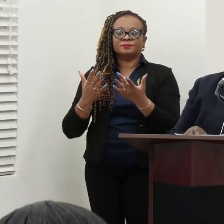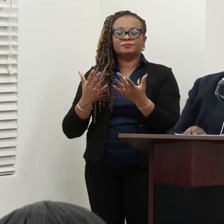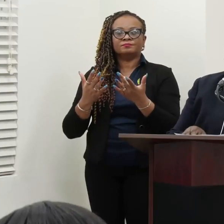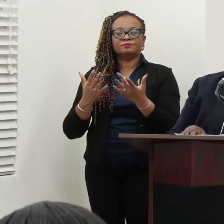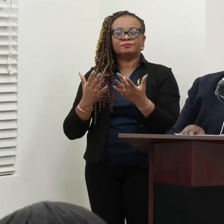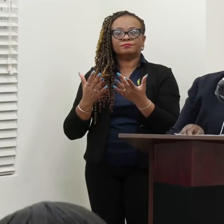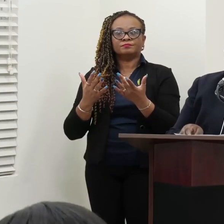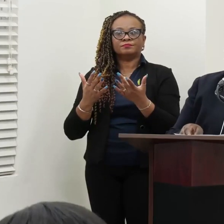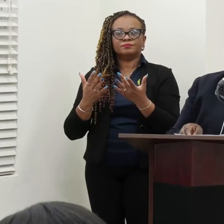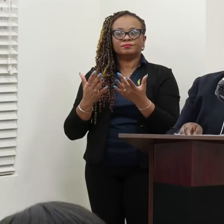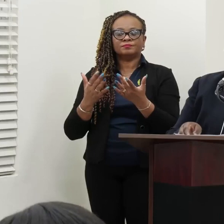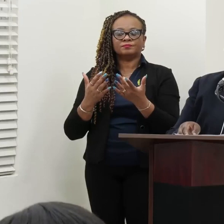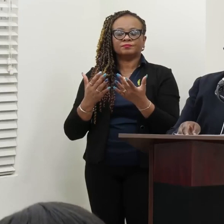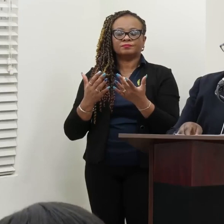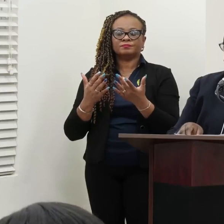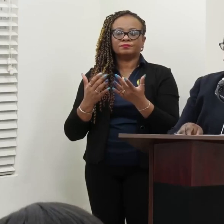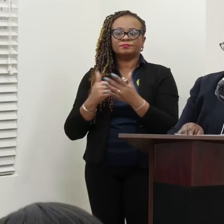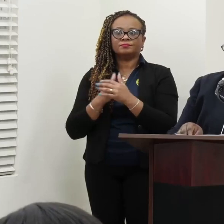keep standby.